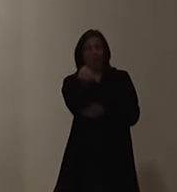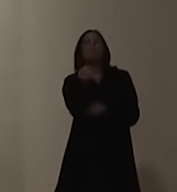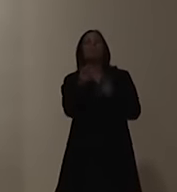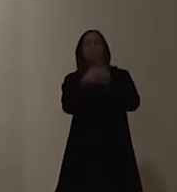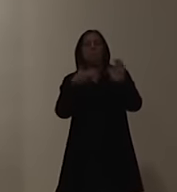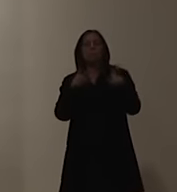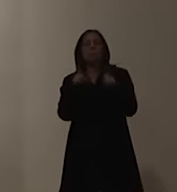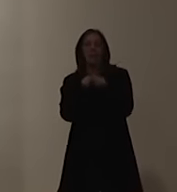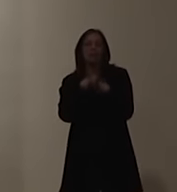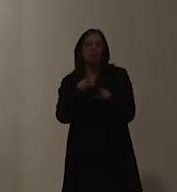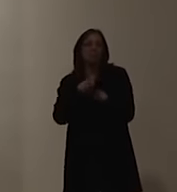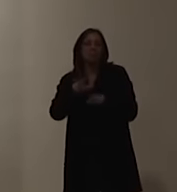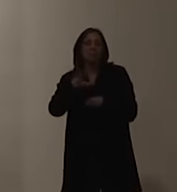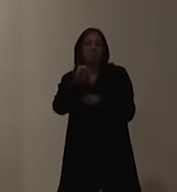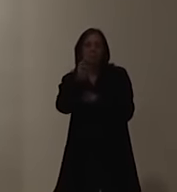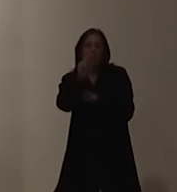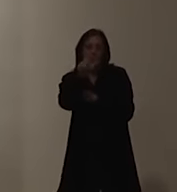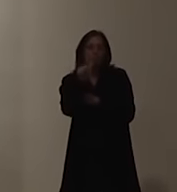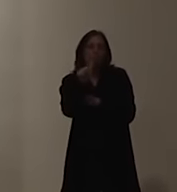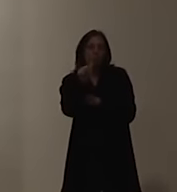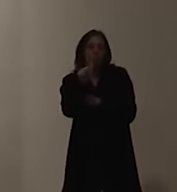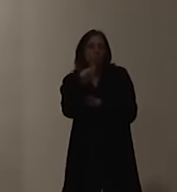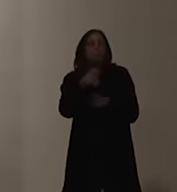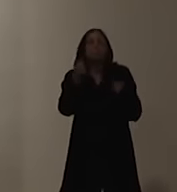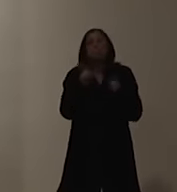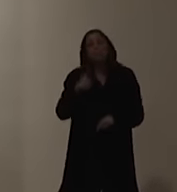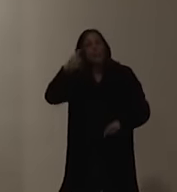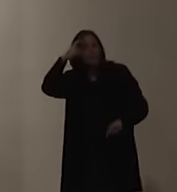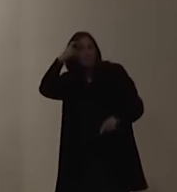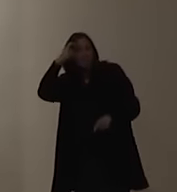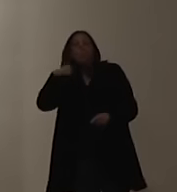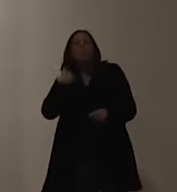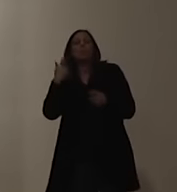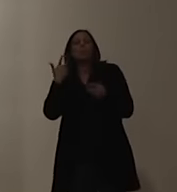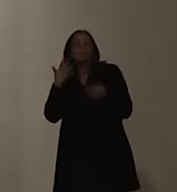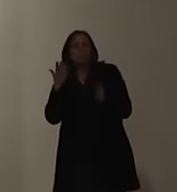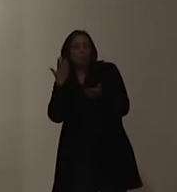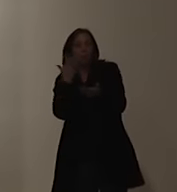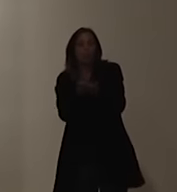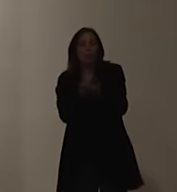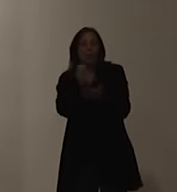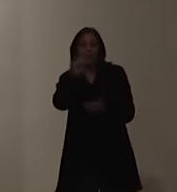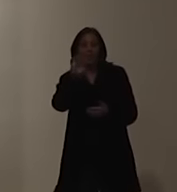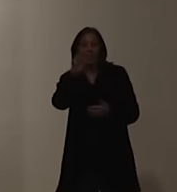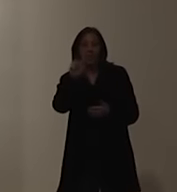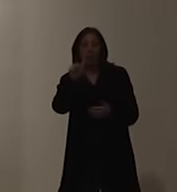the summer, which is when I first traveled to Sierra Leone, it was out of control.